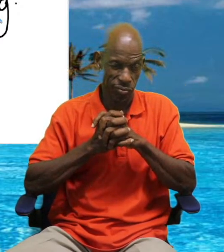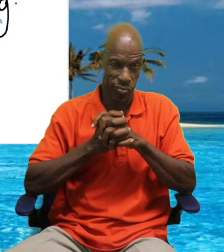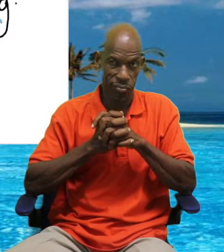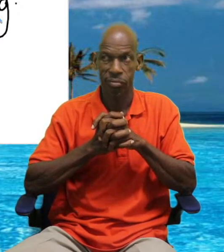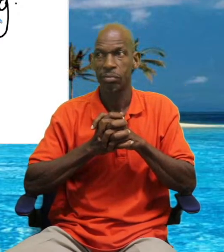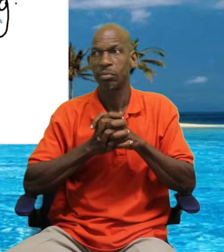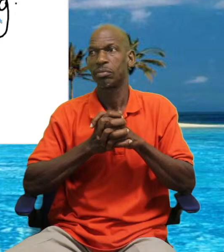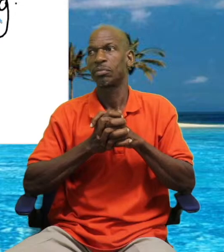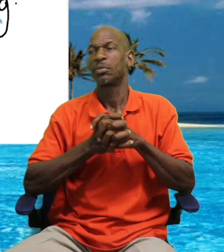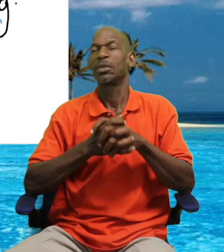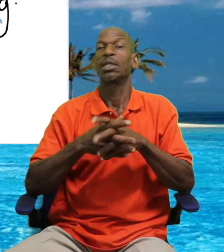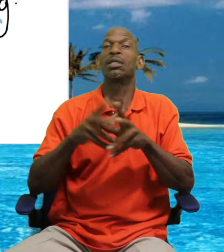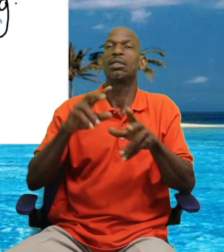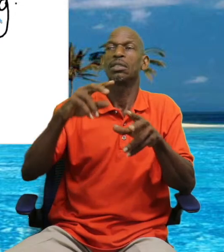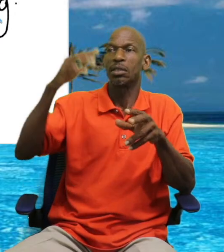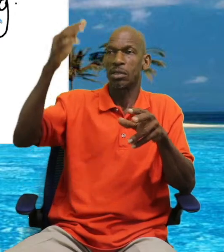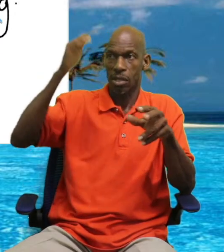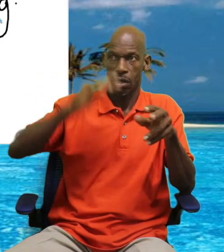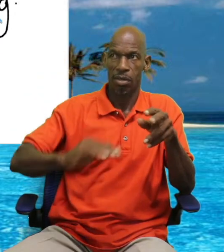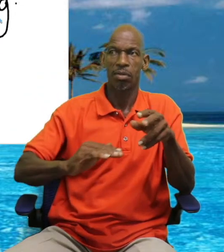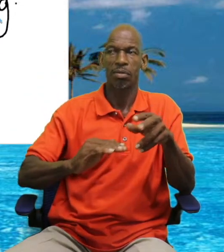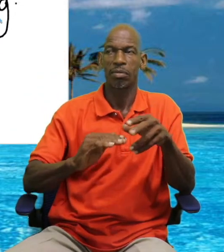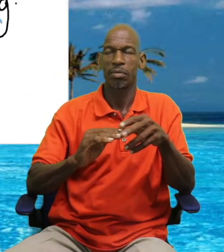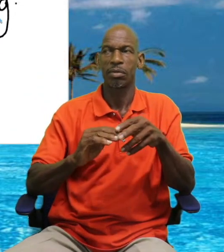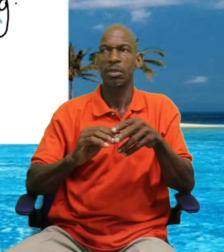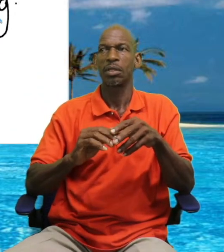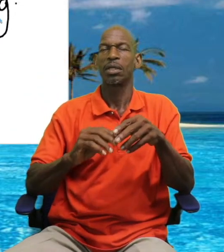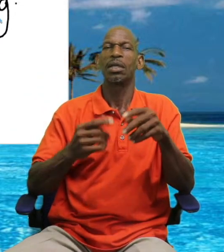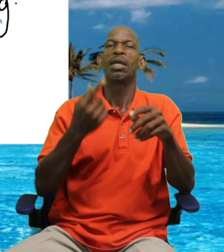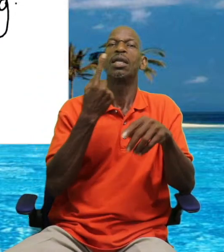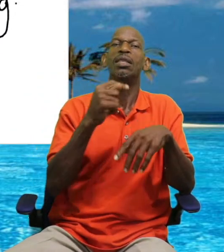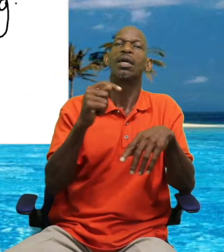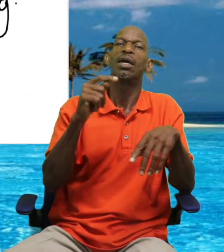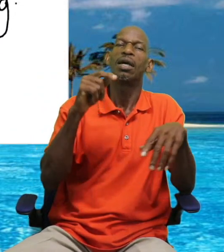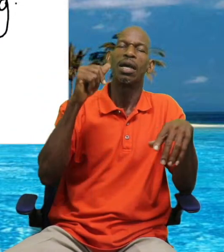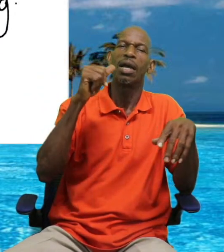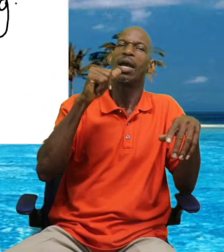Similarly, the second sentence,